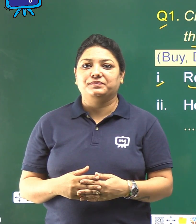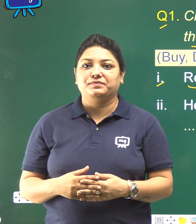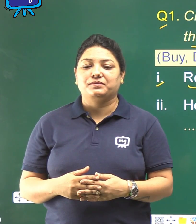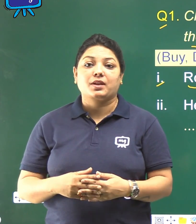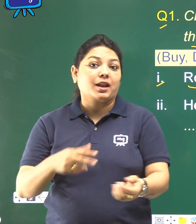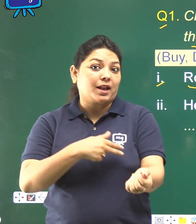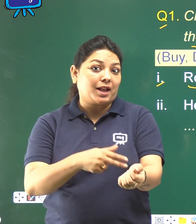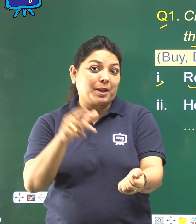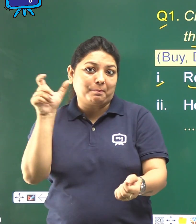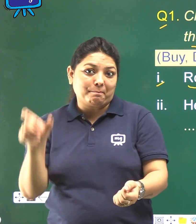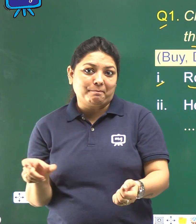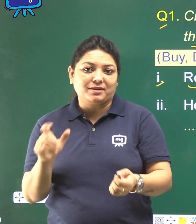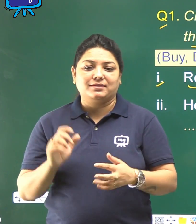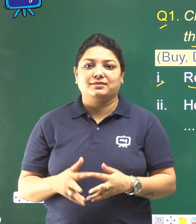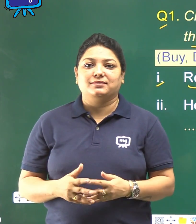Roshan Lal